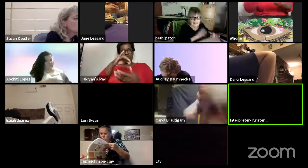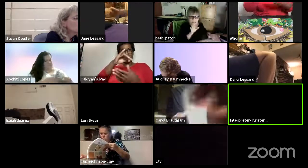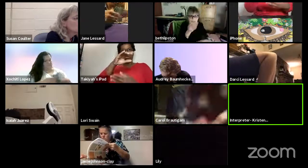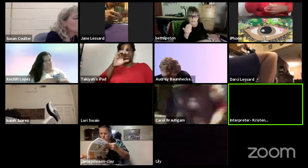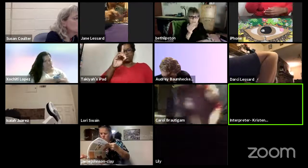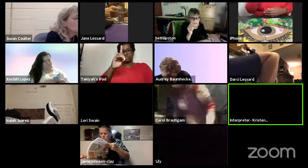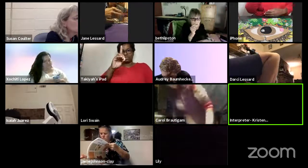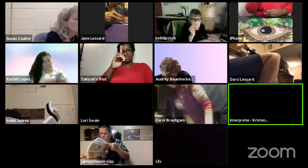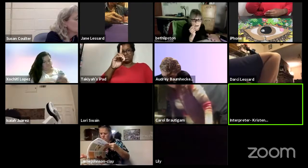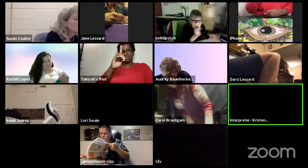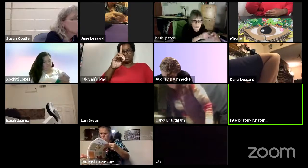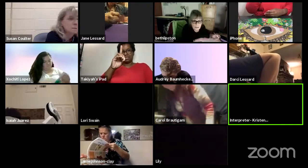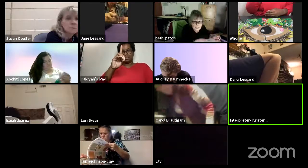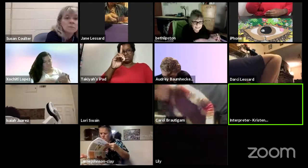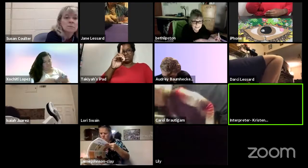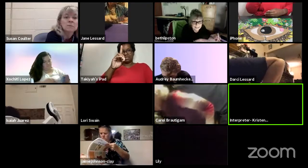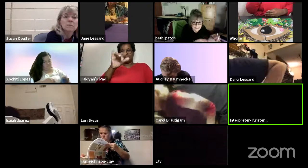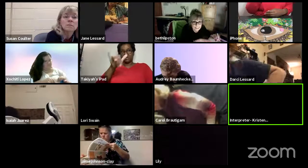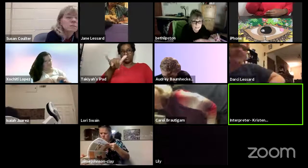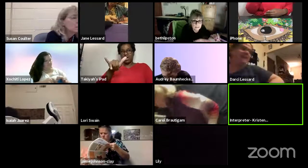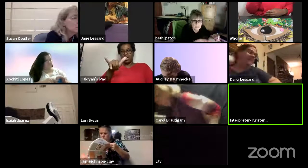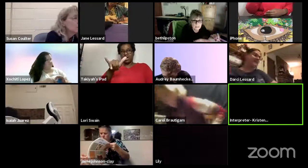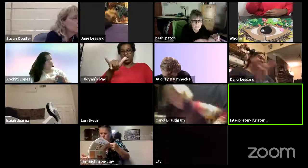Dyer DYER.